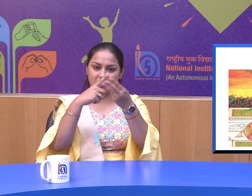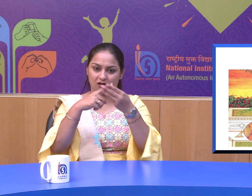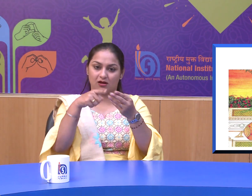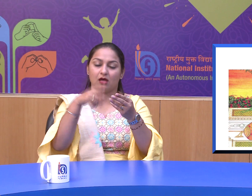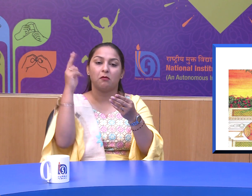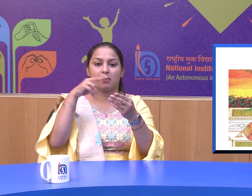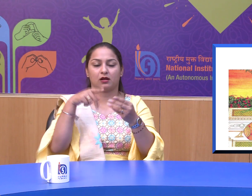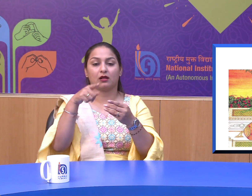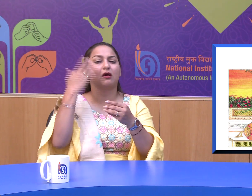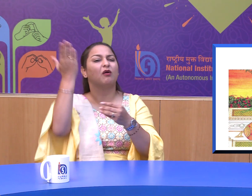Humayun